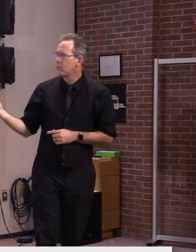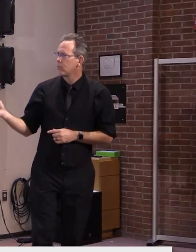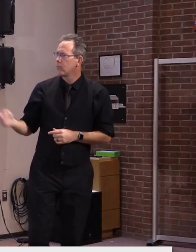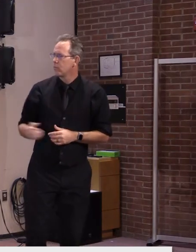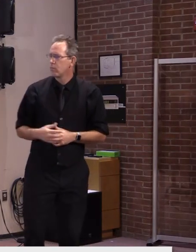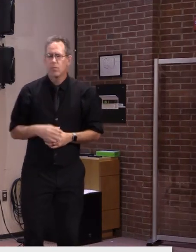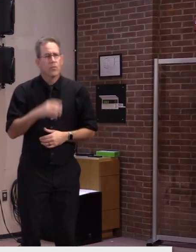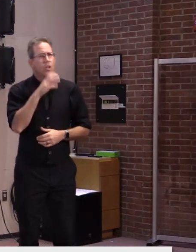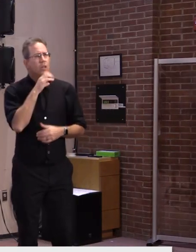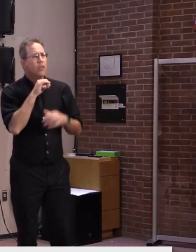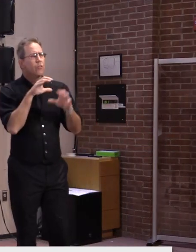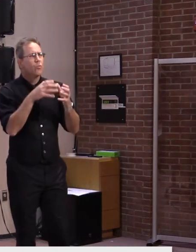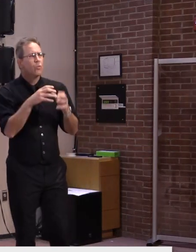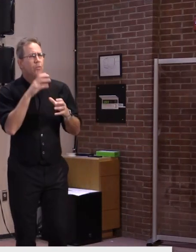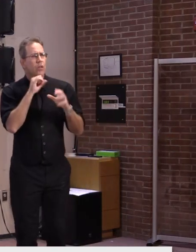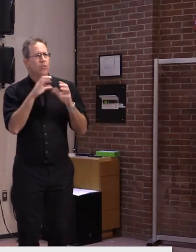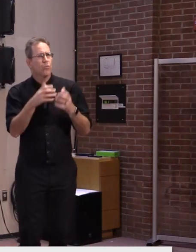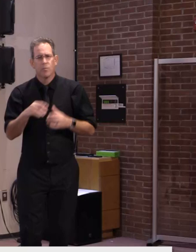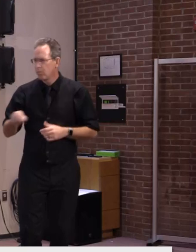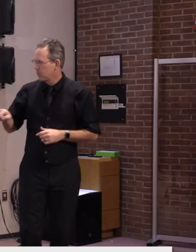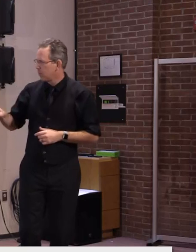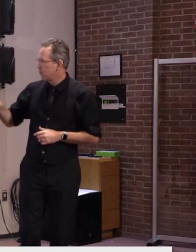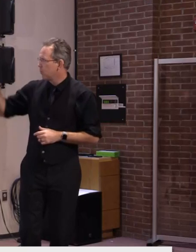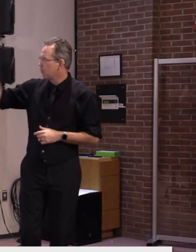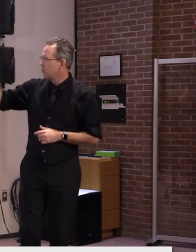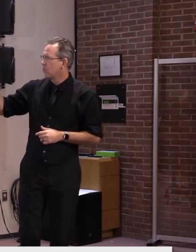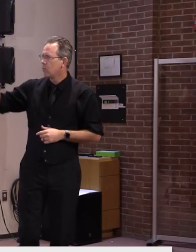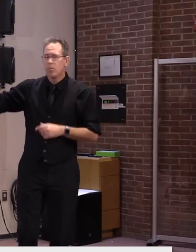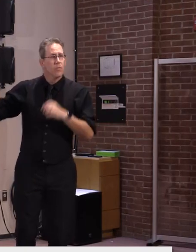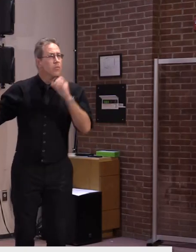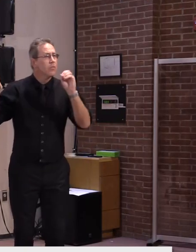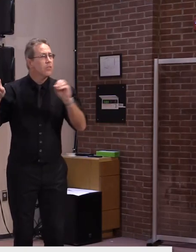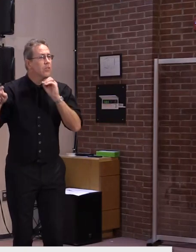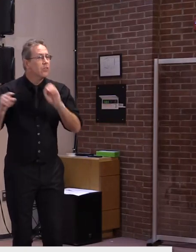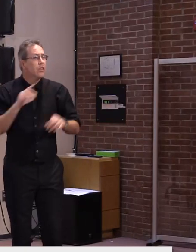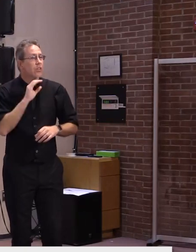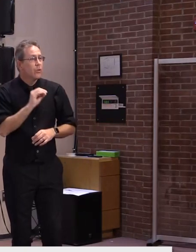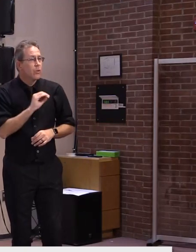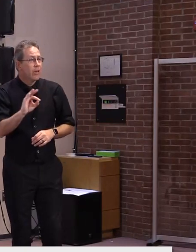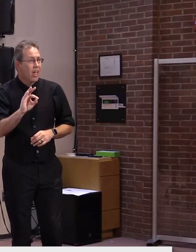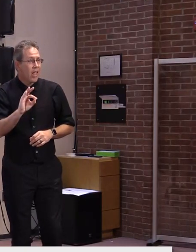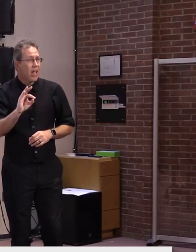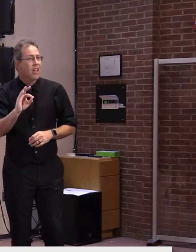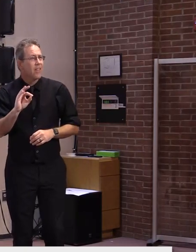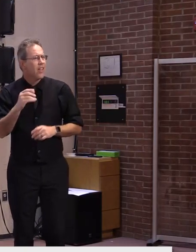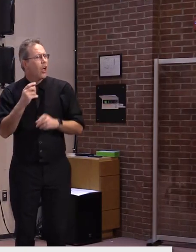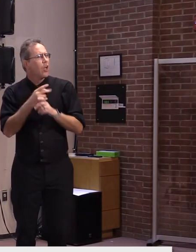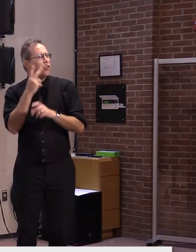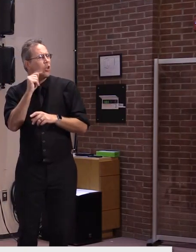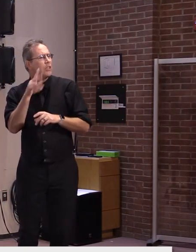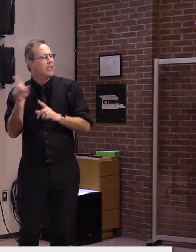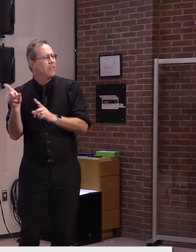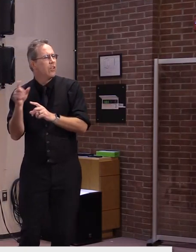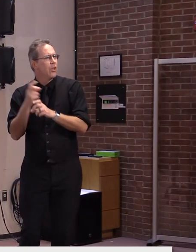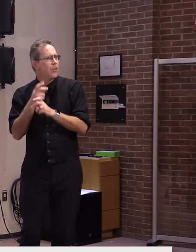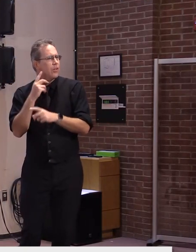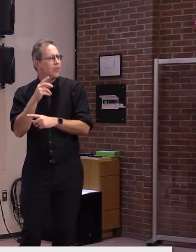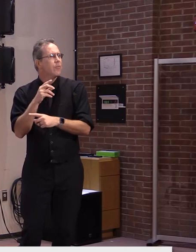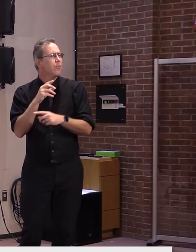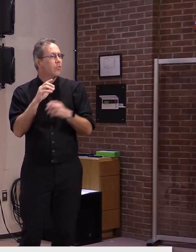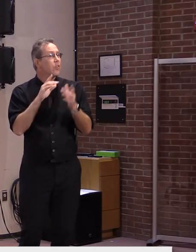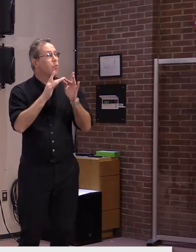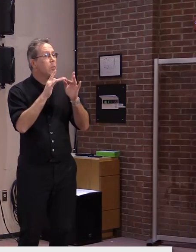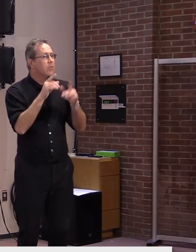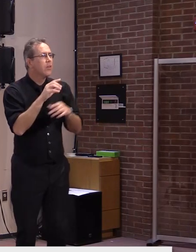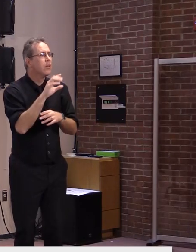Mike. Yeah, thanks, Tim. And it's being shown right now, Tim, if you are watching, but it's also in our DFR slide deck as well. It's on the website. So